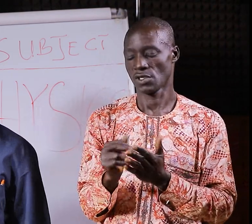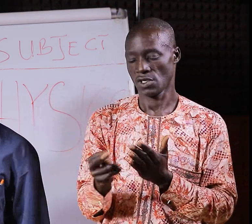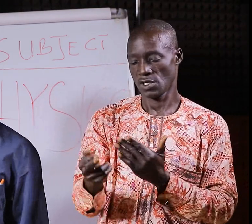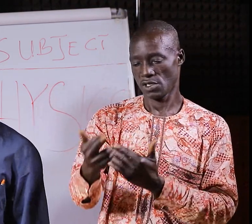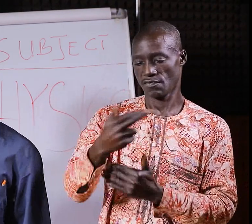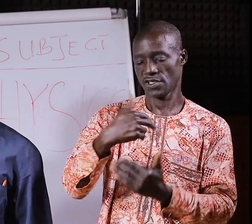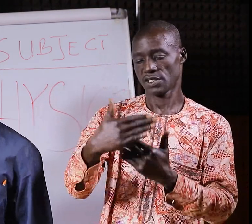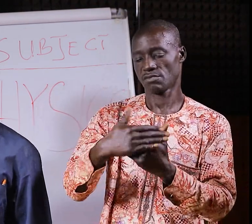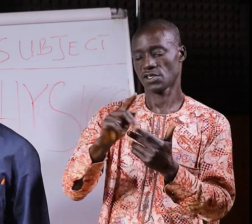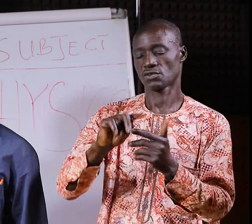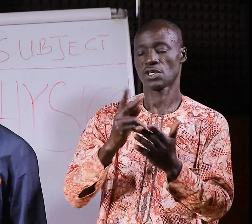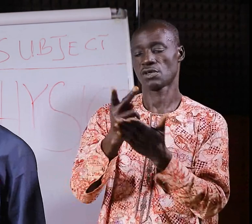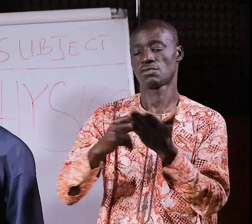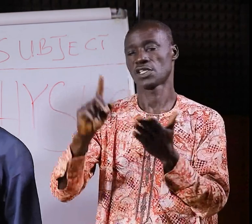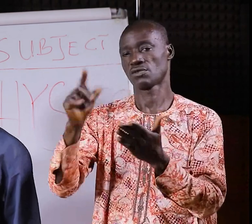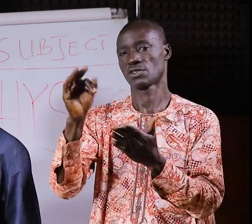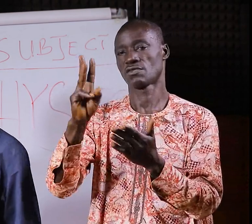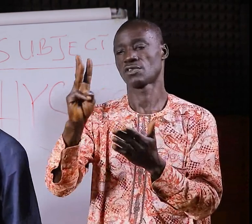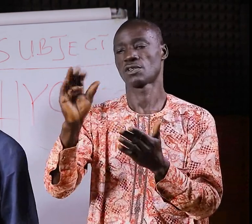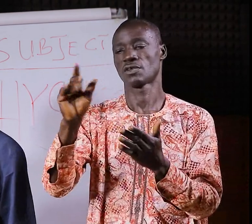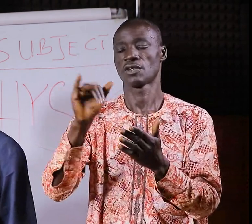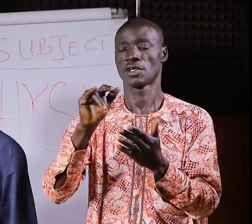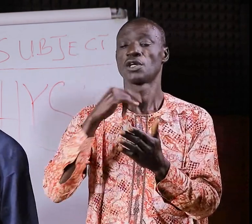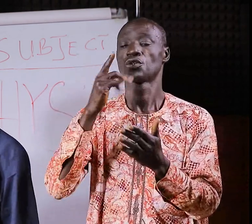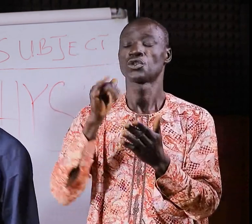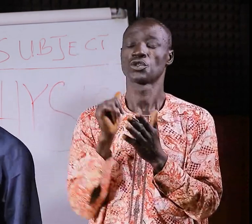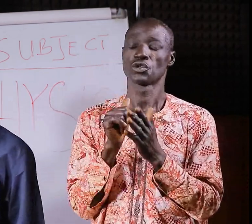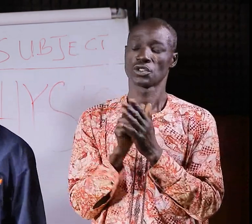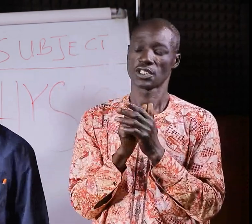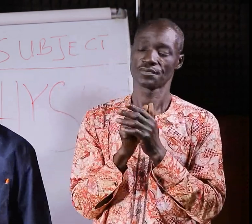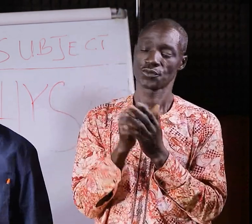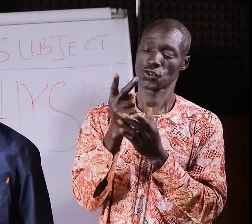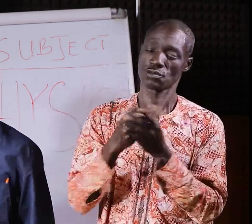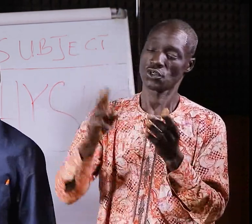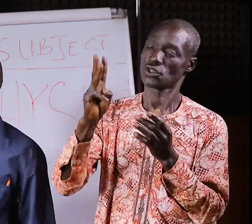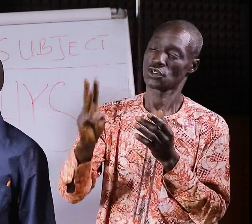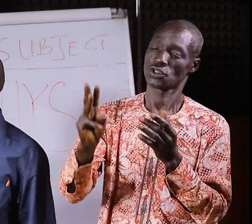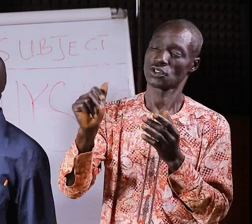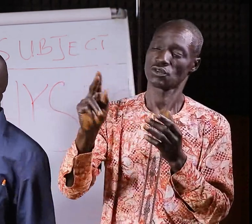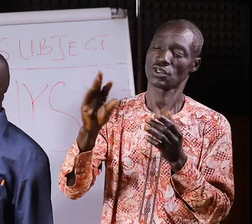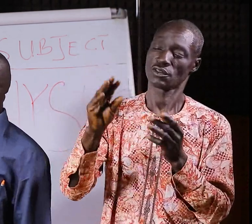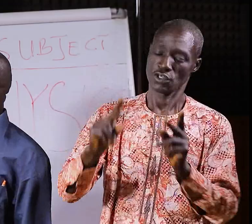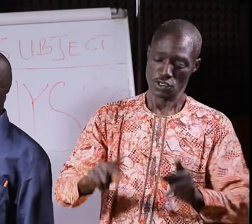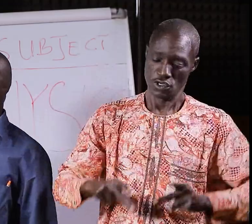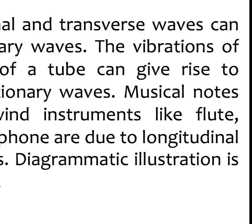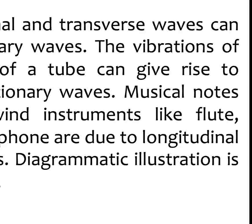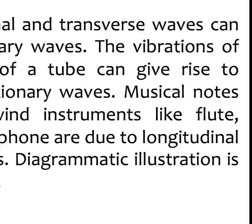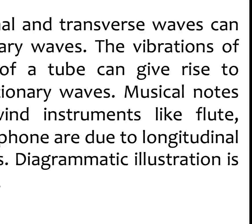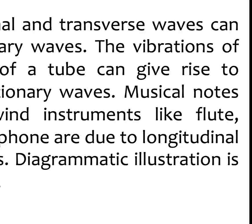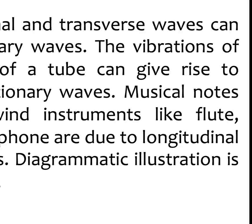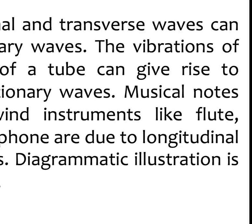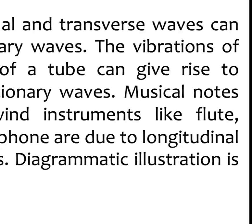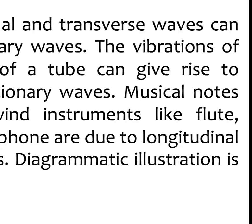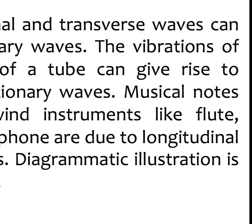our part 1 of the waves, we define what longitudinal and transitional. Both waves produce stationary wave.